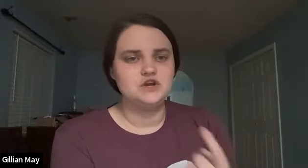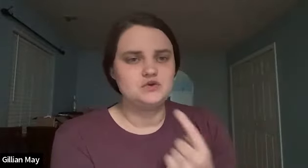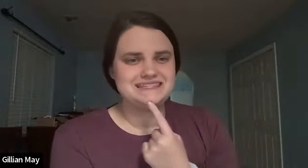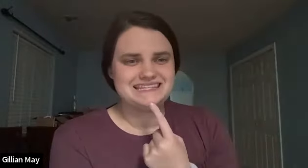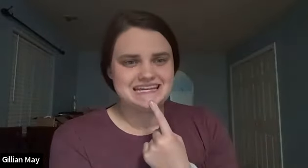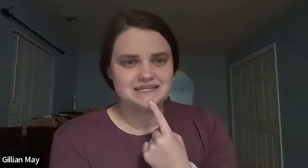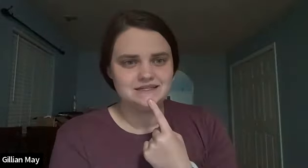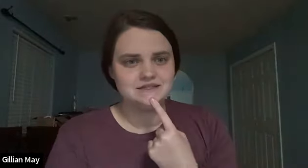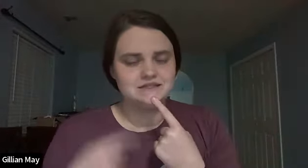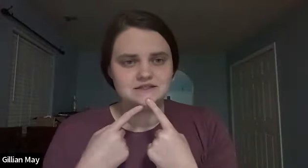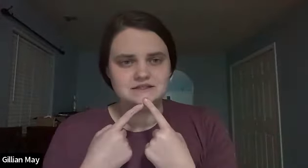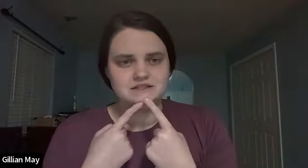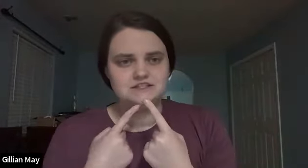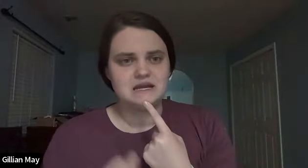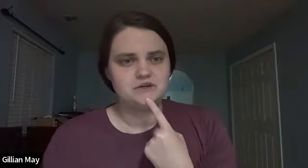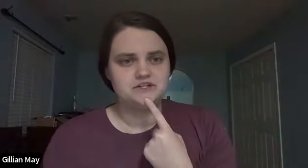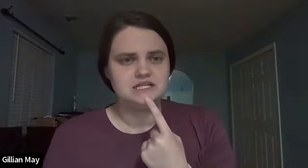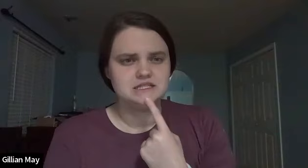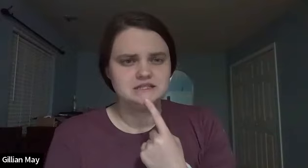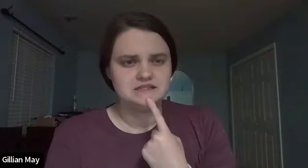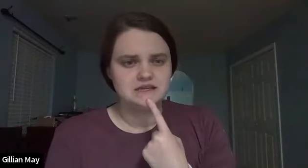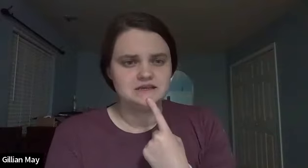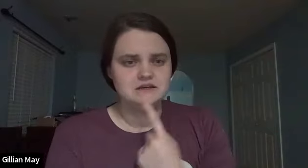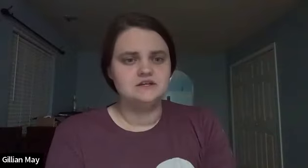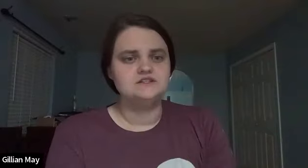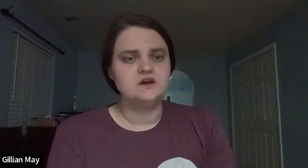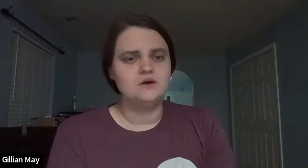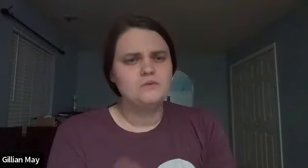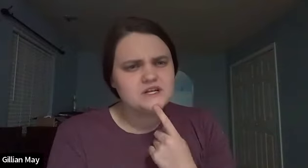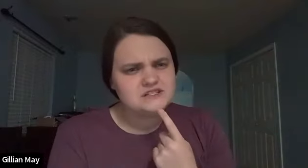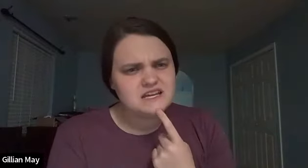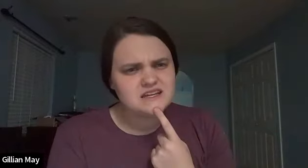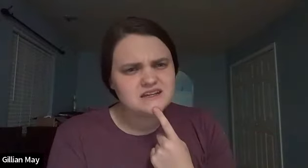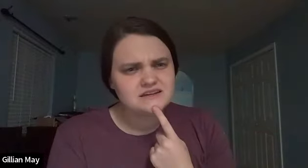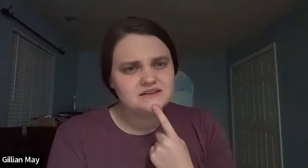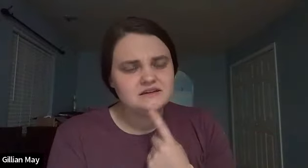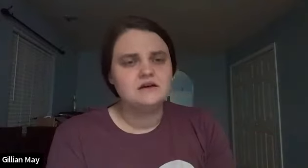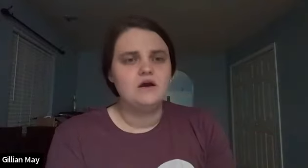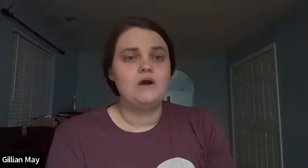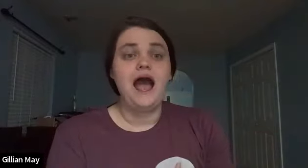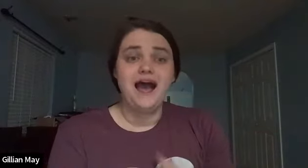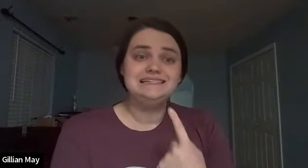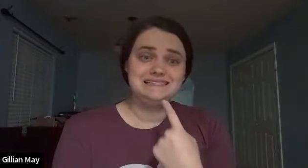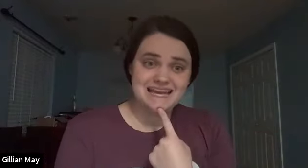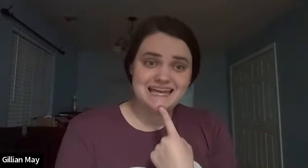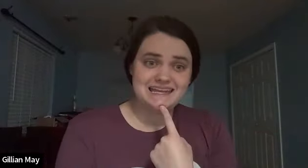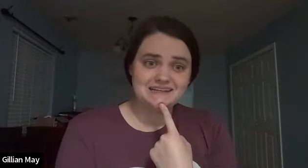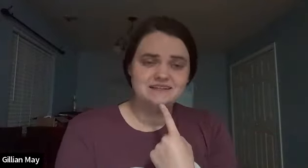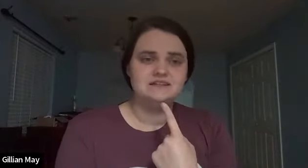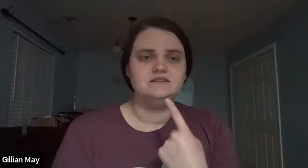go say. You just tap on your chin. Say. So what'd you say? Or I said, like